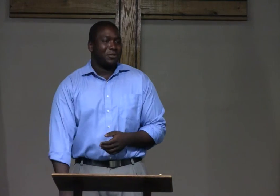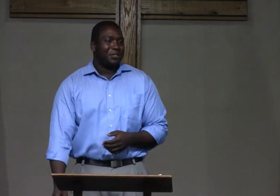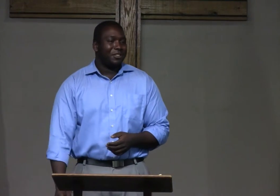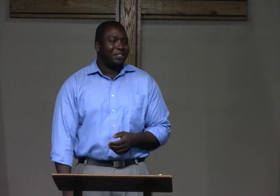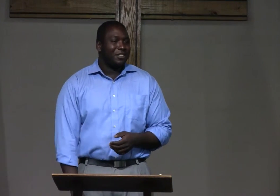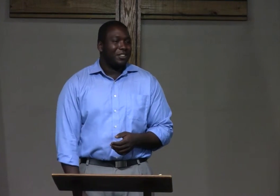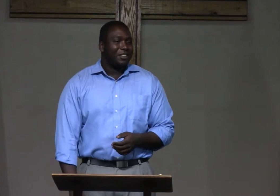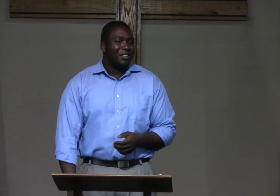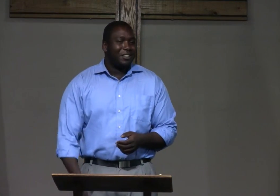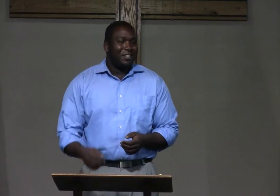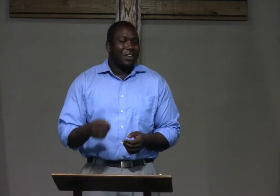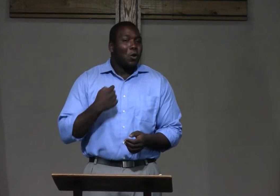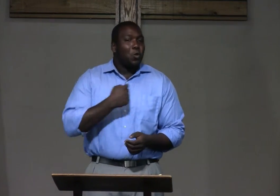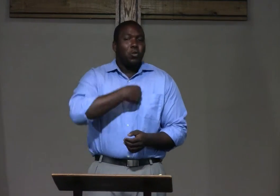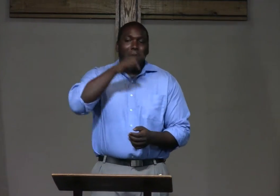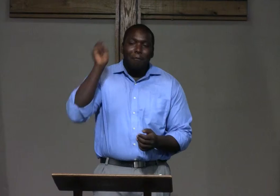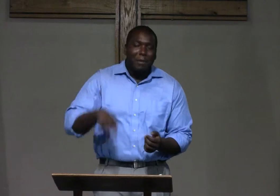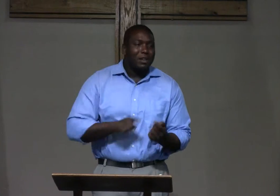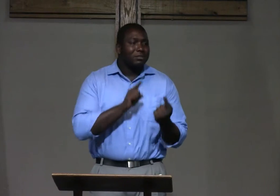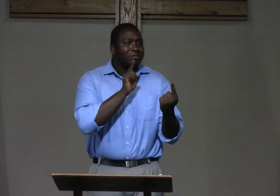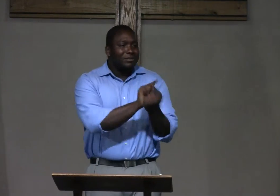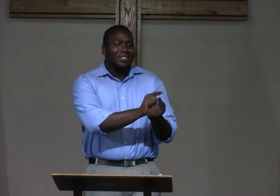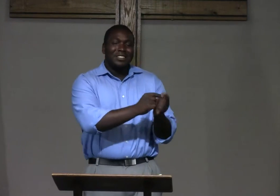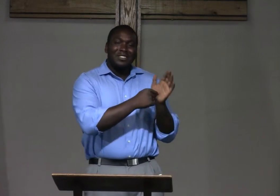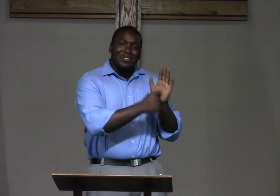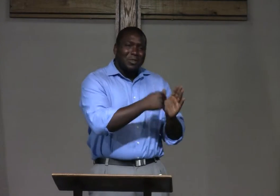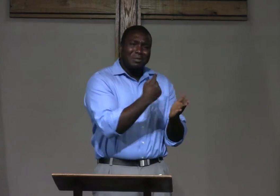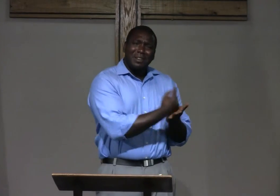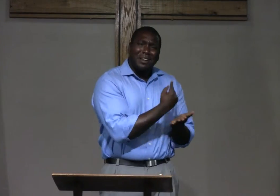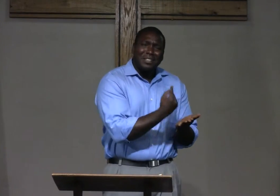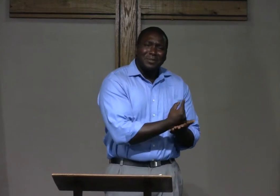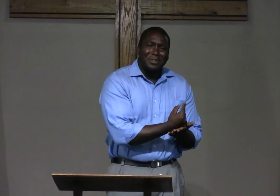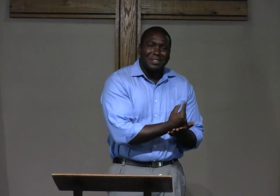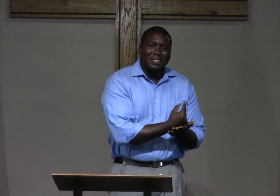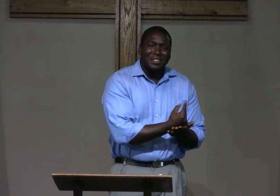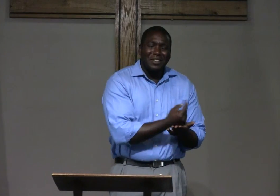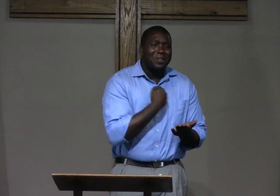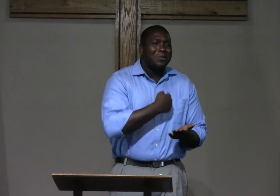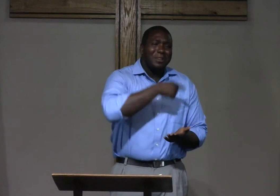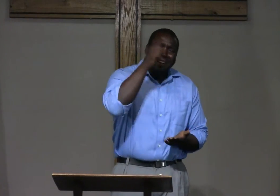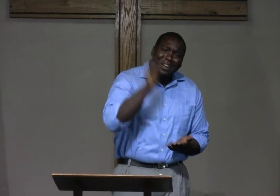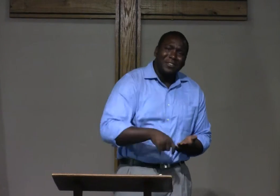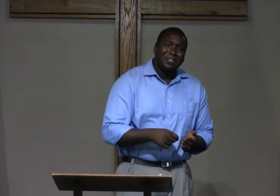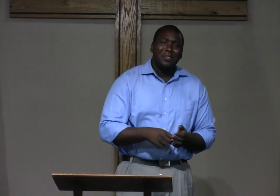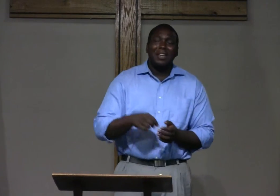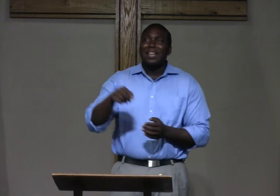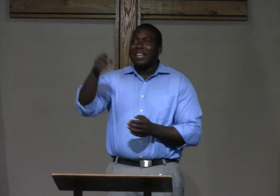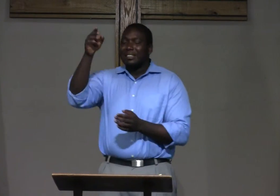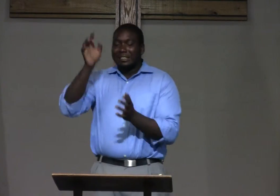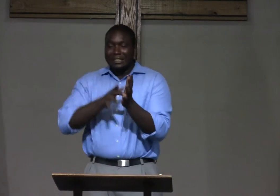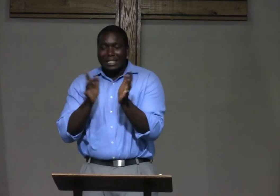We have to. We must. This isn't optional. We are required to share the gospel. Christ commanded